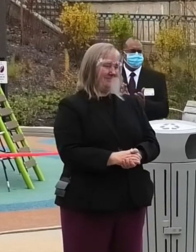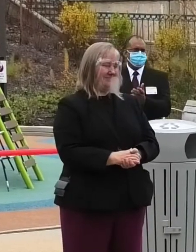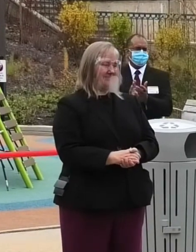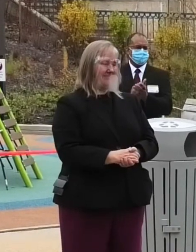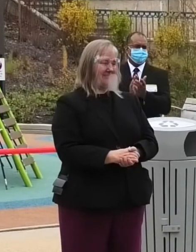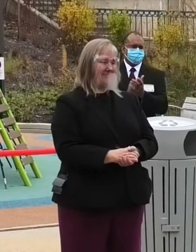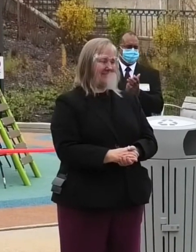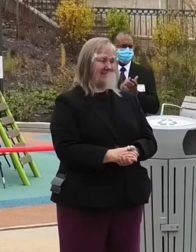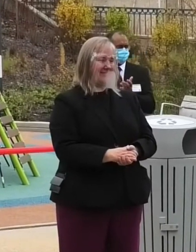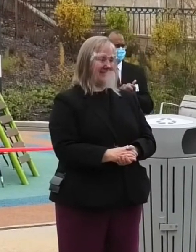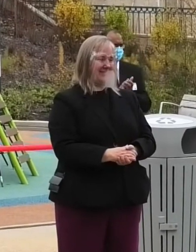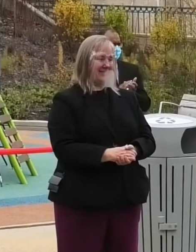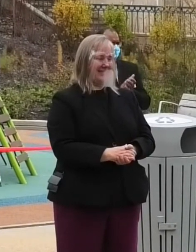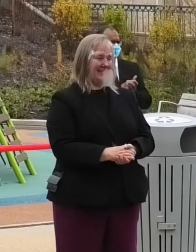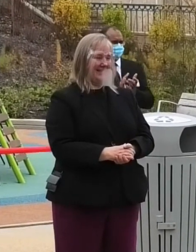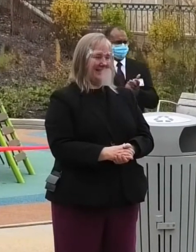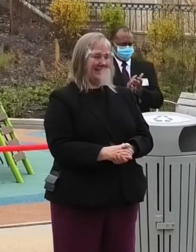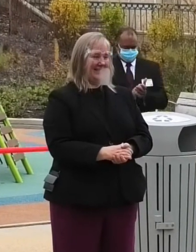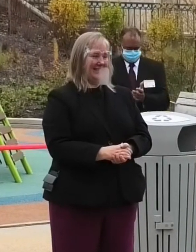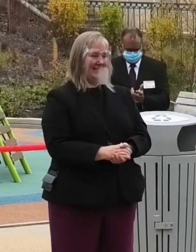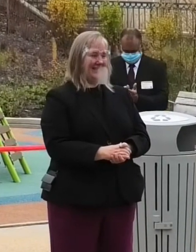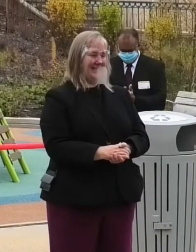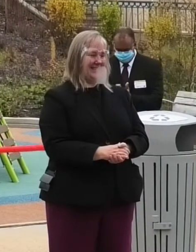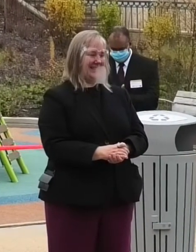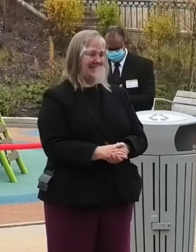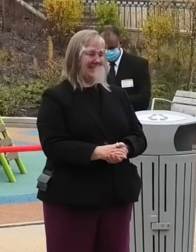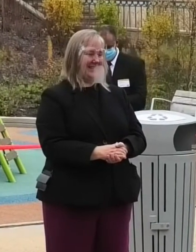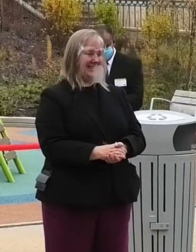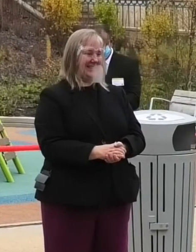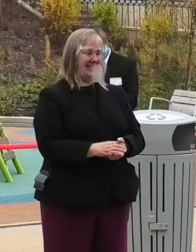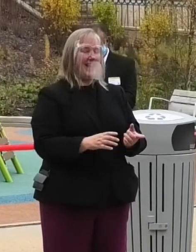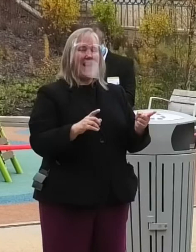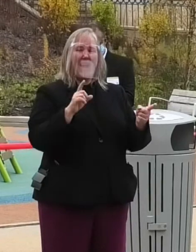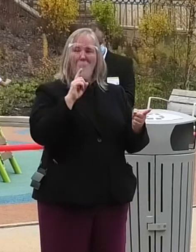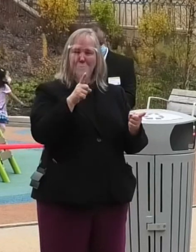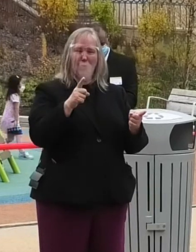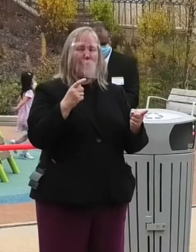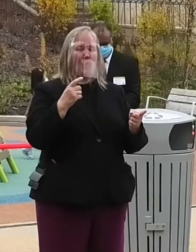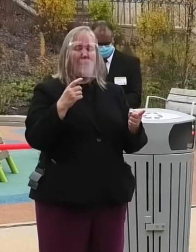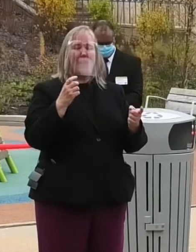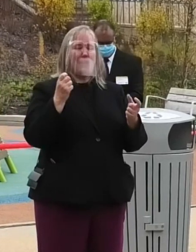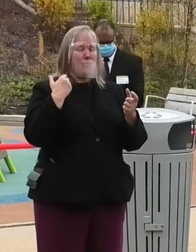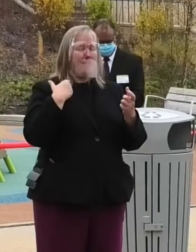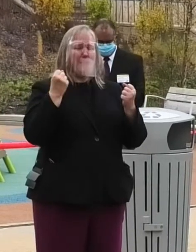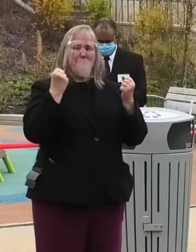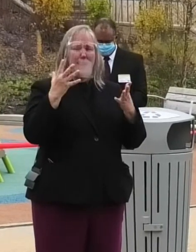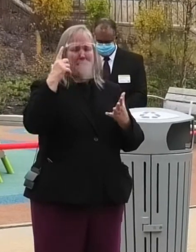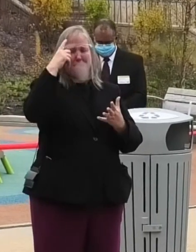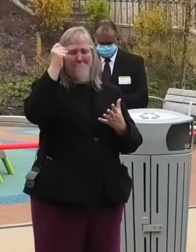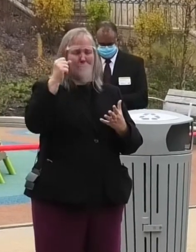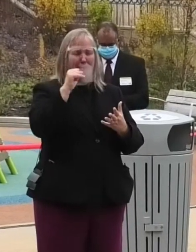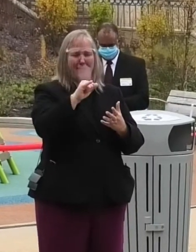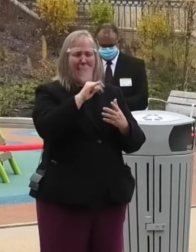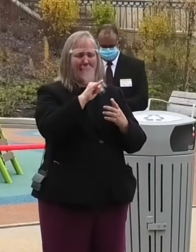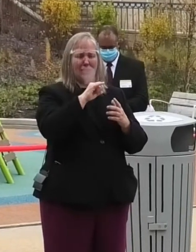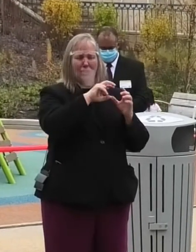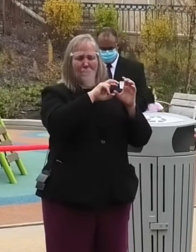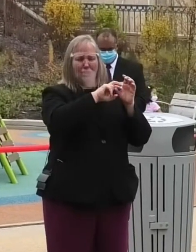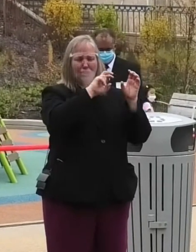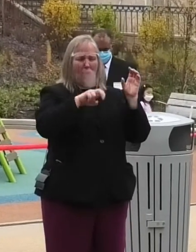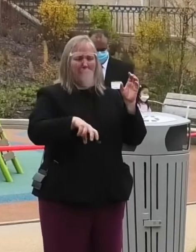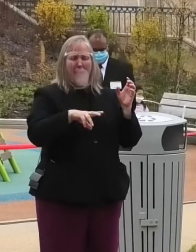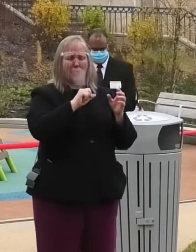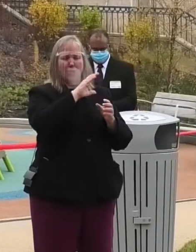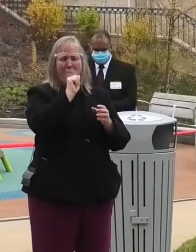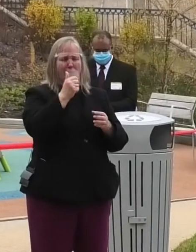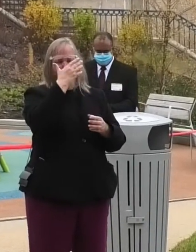you don't need a lot of memories of that jump. You will never forget your jump. And I know in your heart, like all of us, when